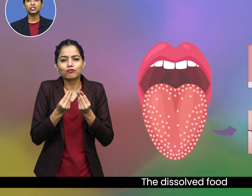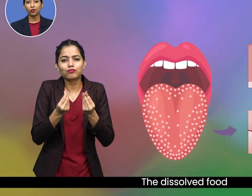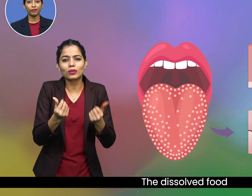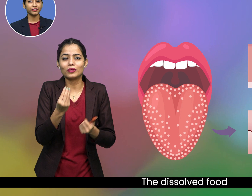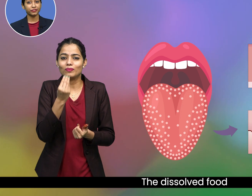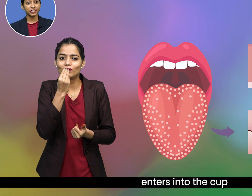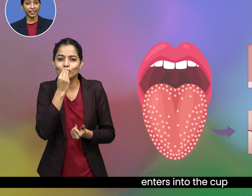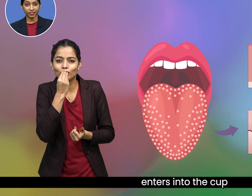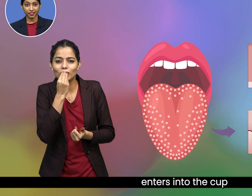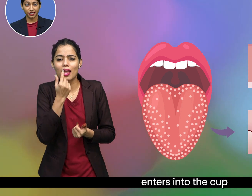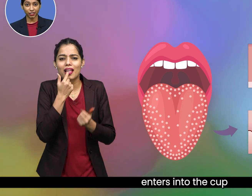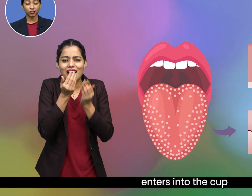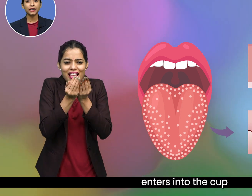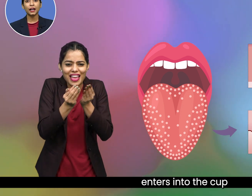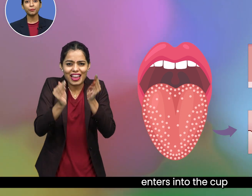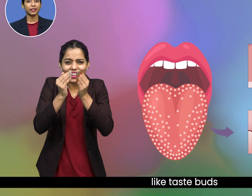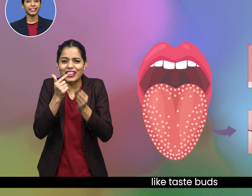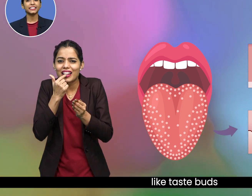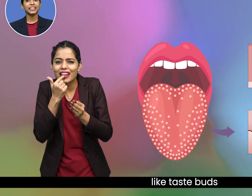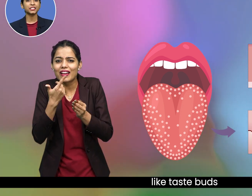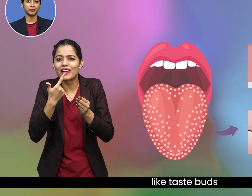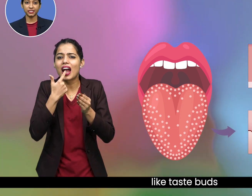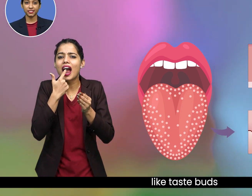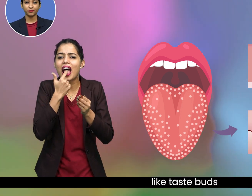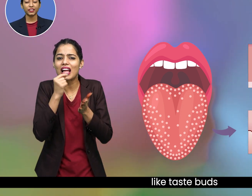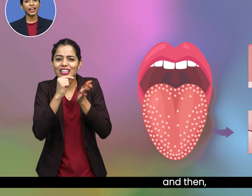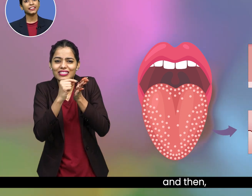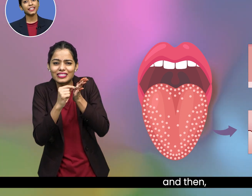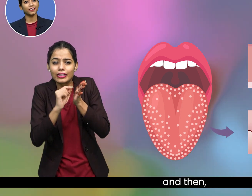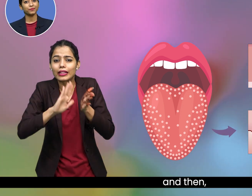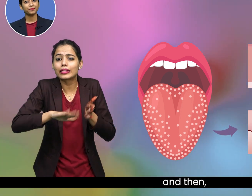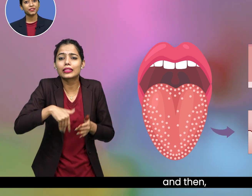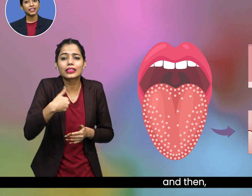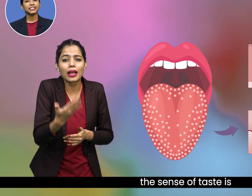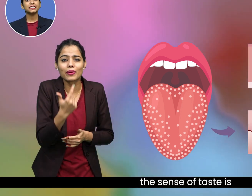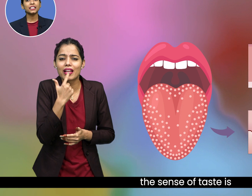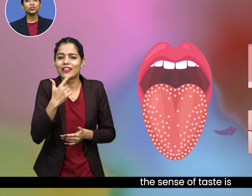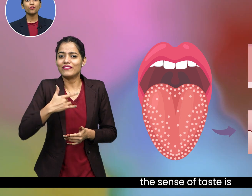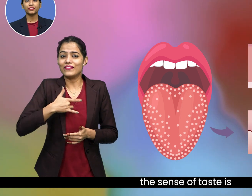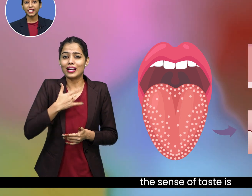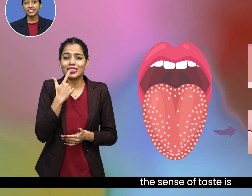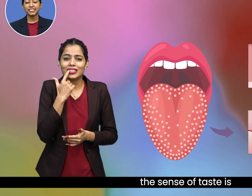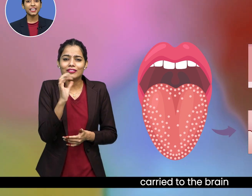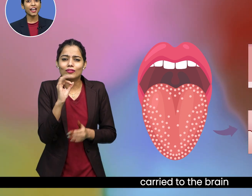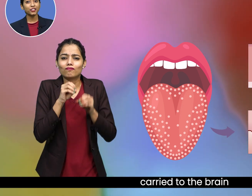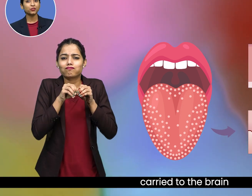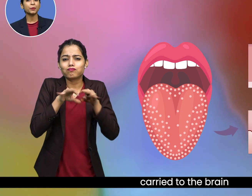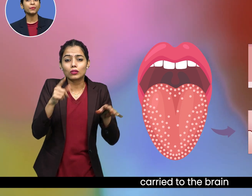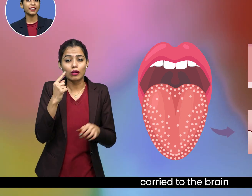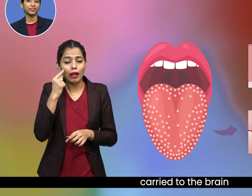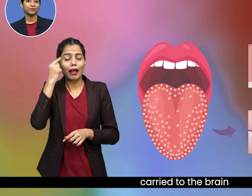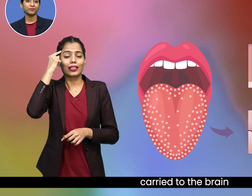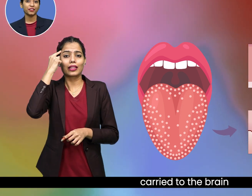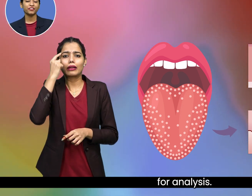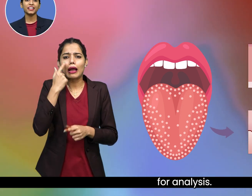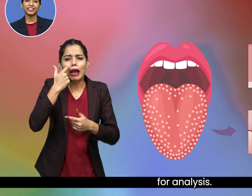The dissolved food enters into the cup like taste buds and then the sense of taste is carried to the